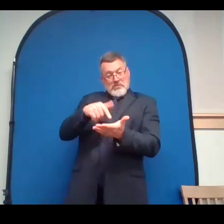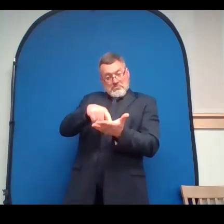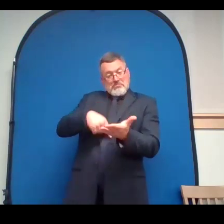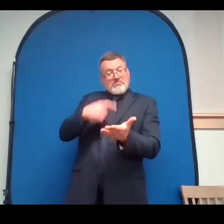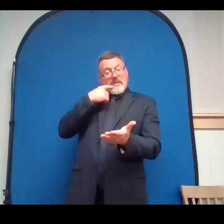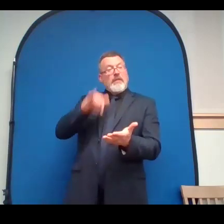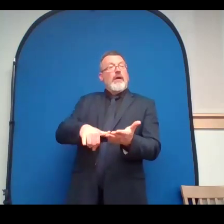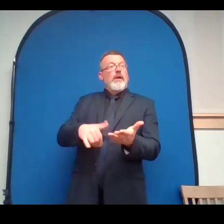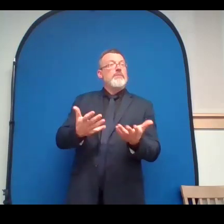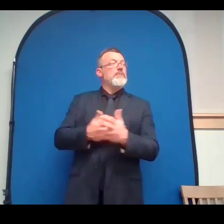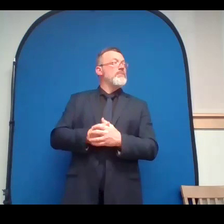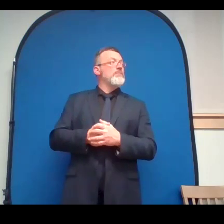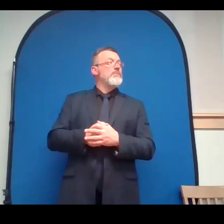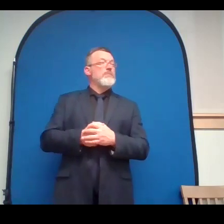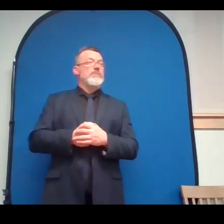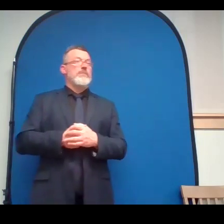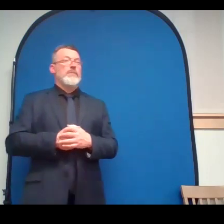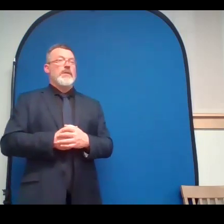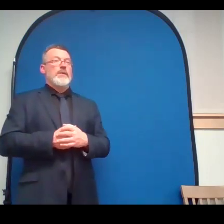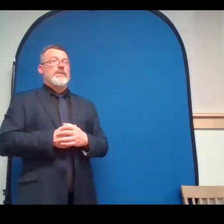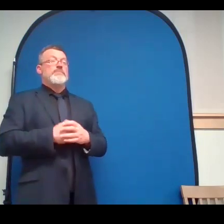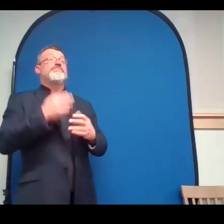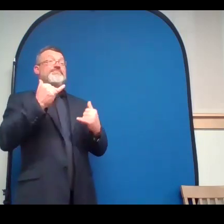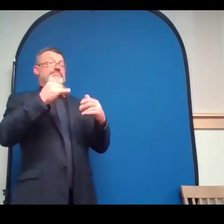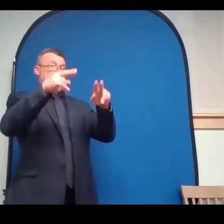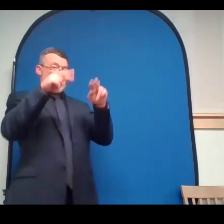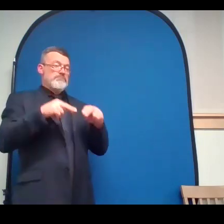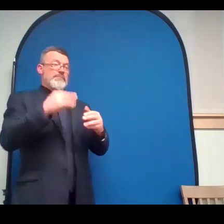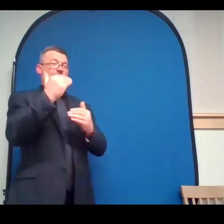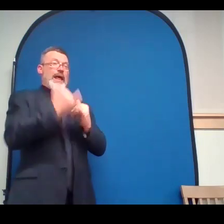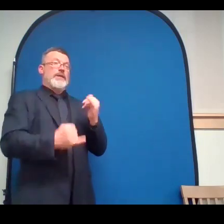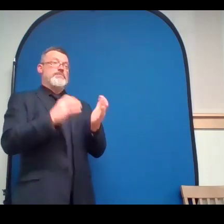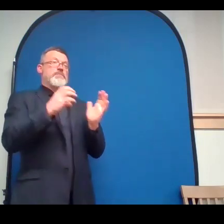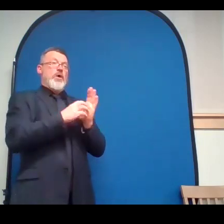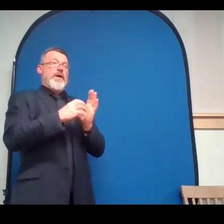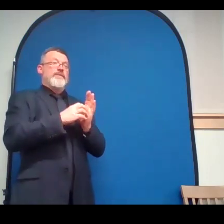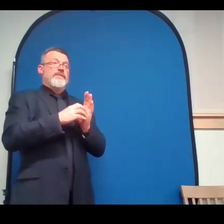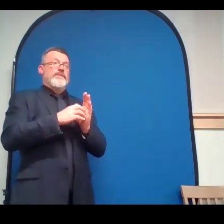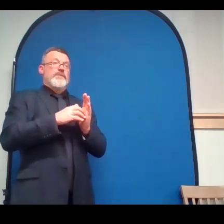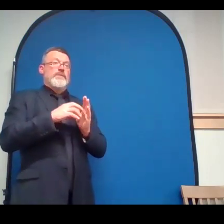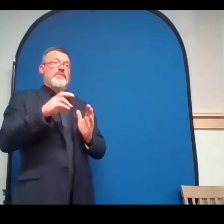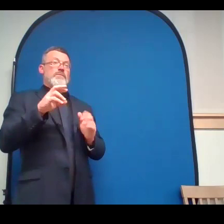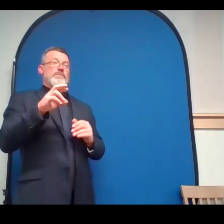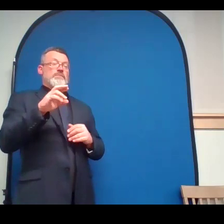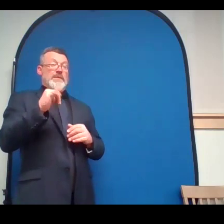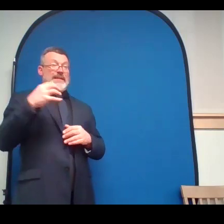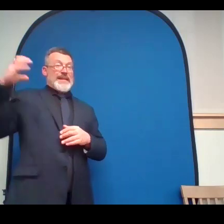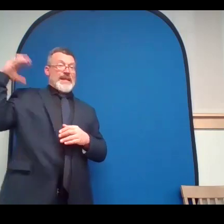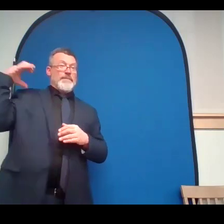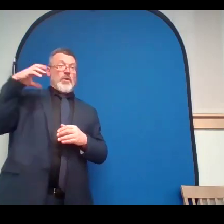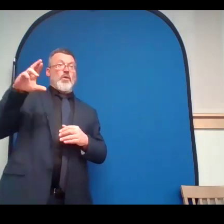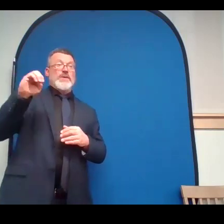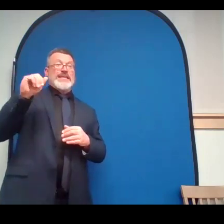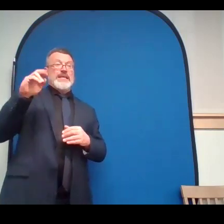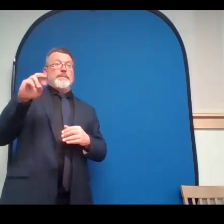And then in the last paragraph, it says, Captain Reamer asked that I have Saginaw County conduct a well-being check on Card at his